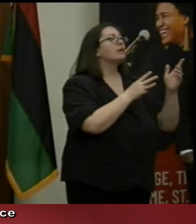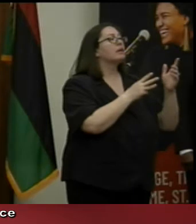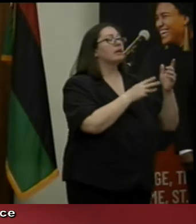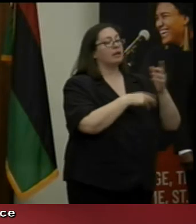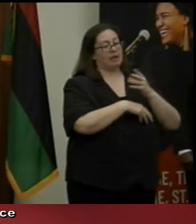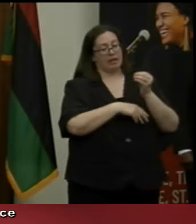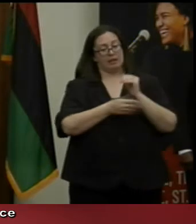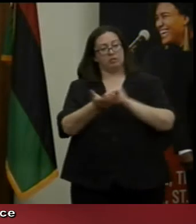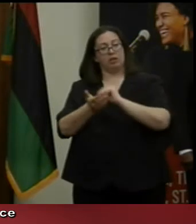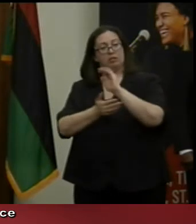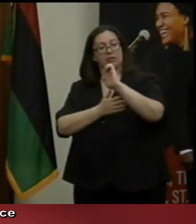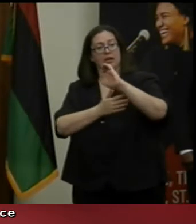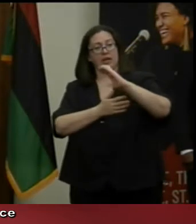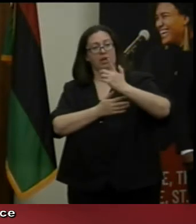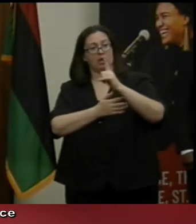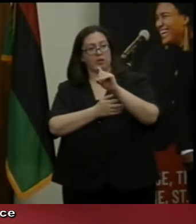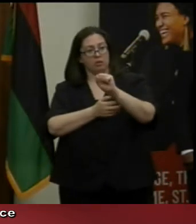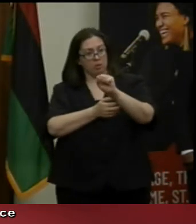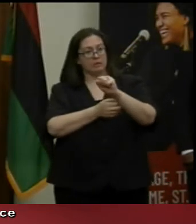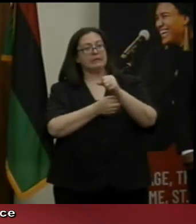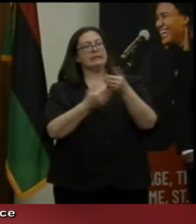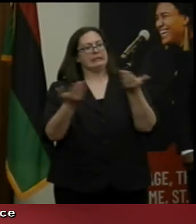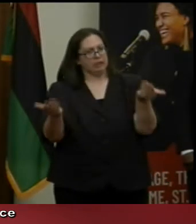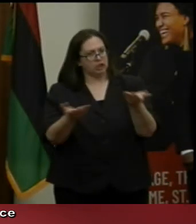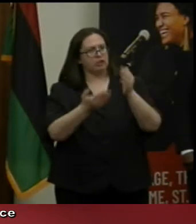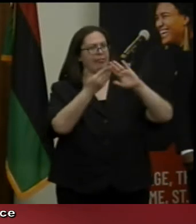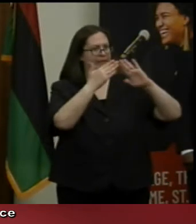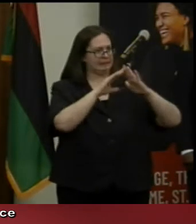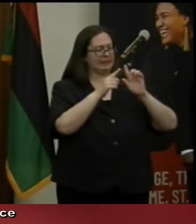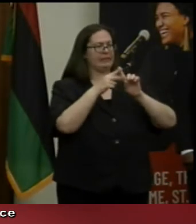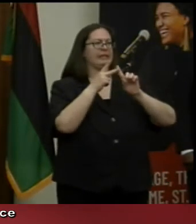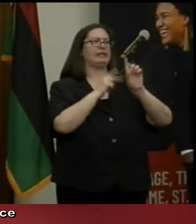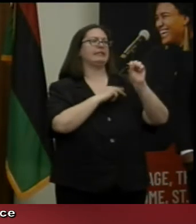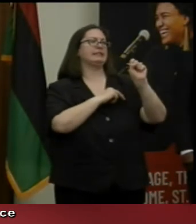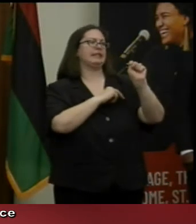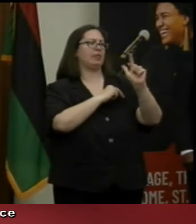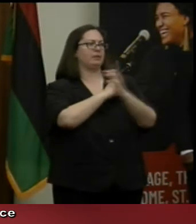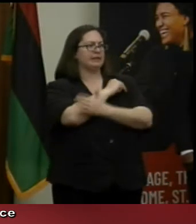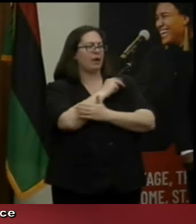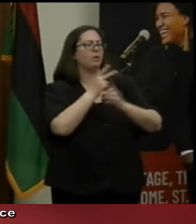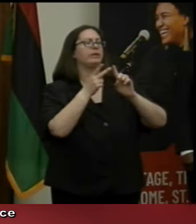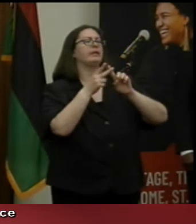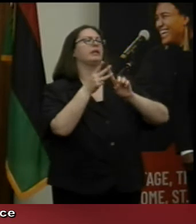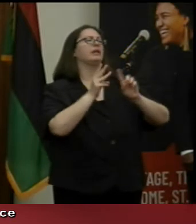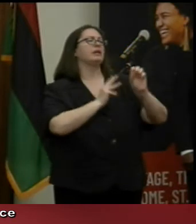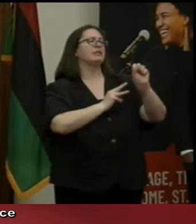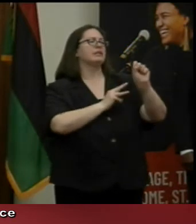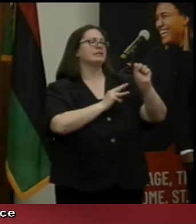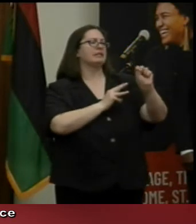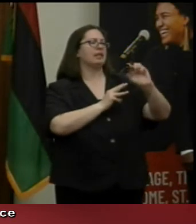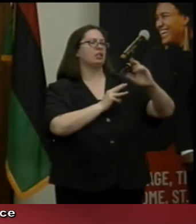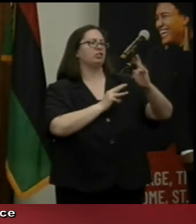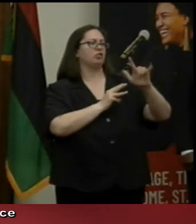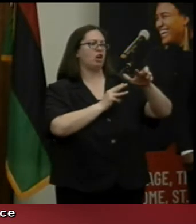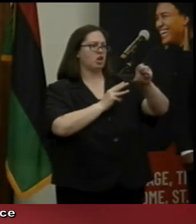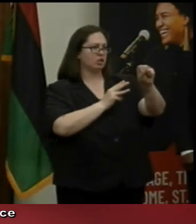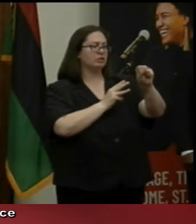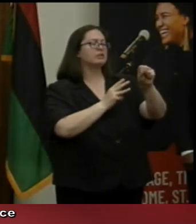both St. Louis County and St. Charles County, we have decided to extend the stay-at-home